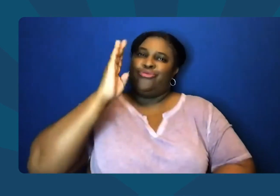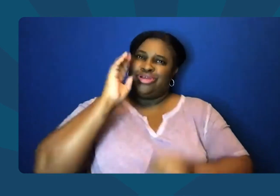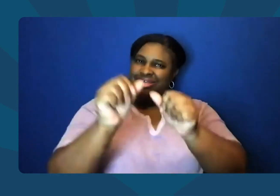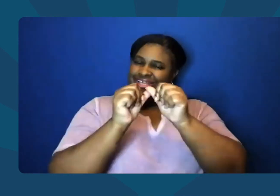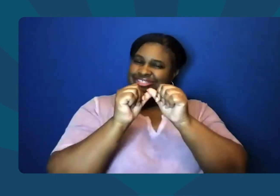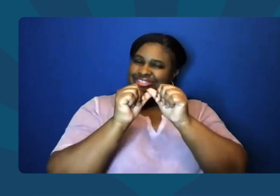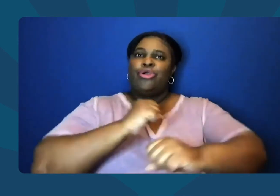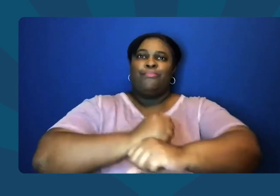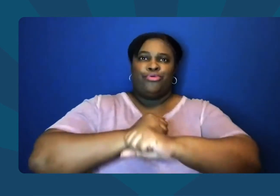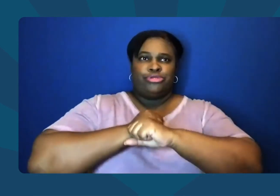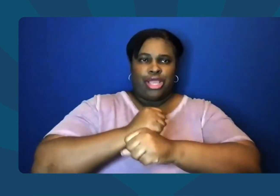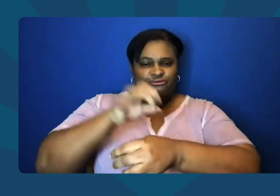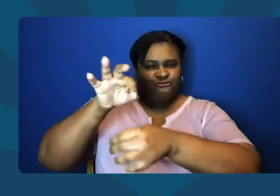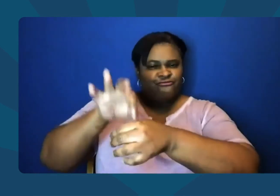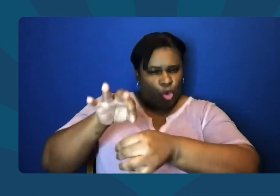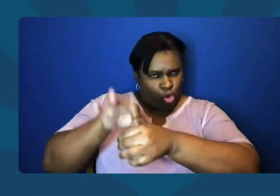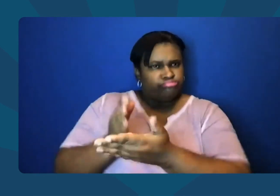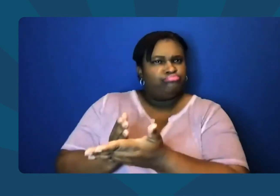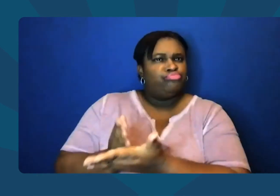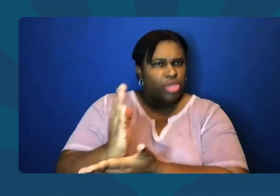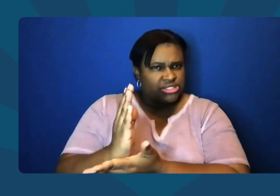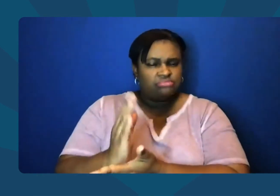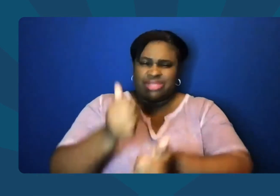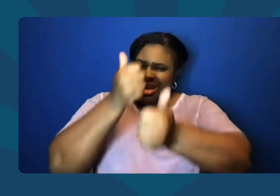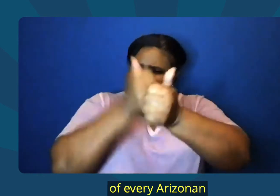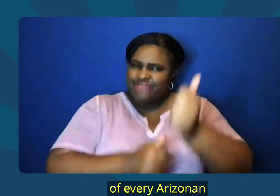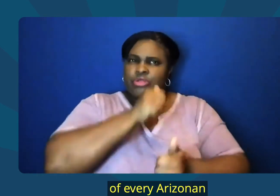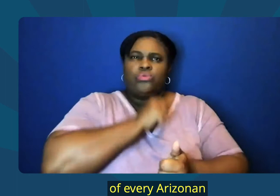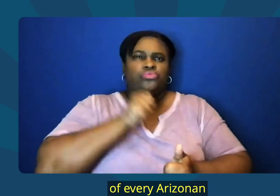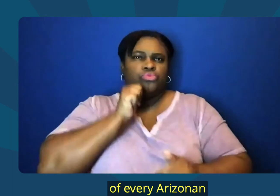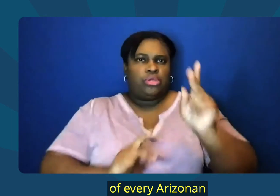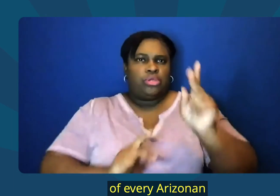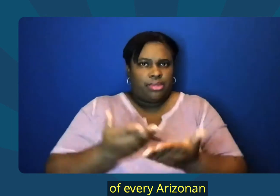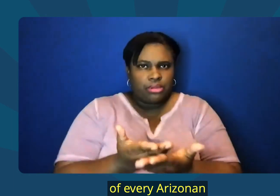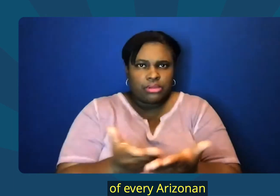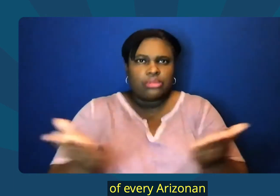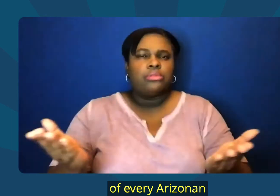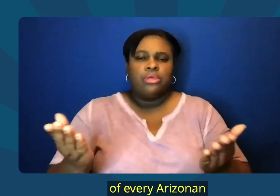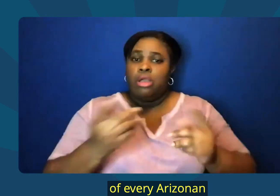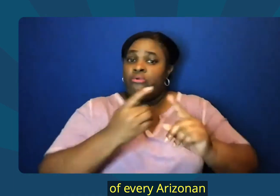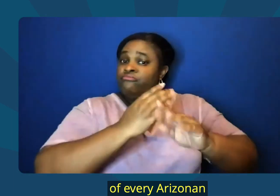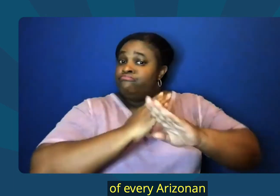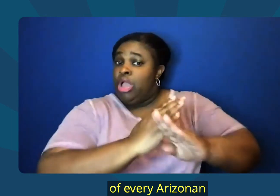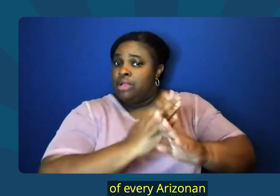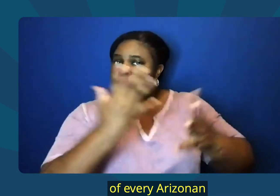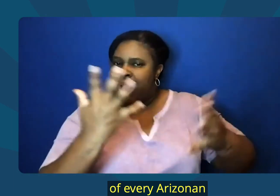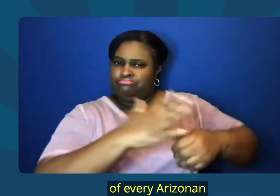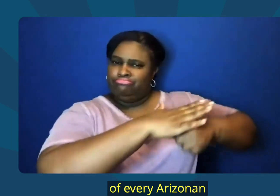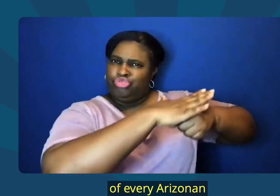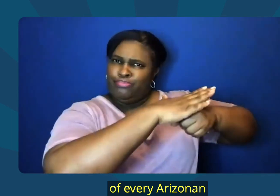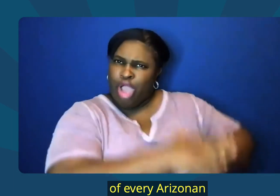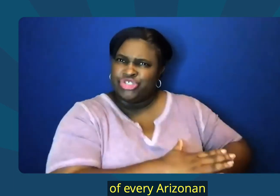conclusion, I will continue to protect the voting franchise of every Arizonan from